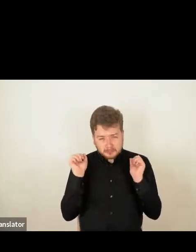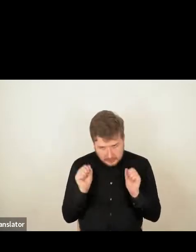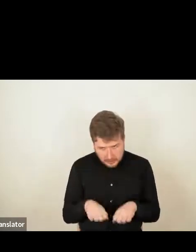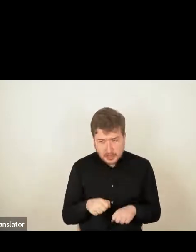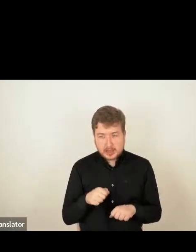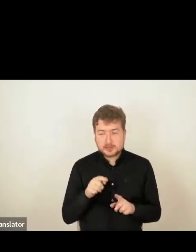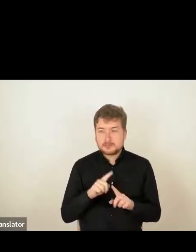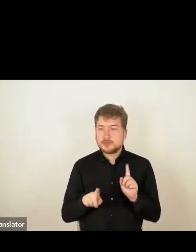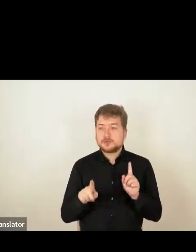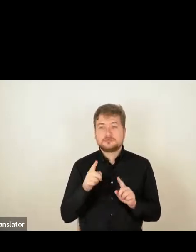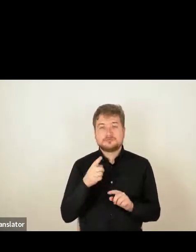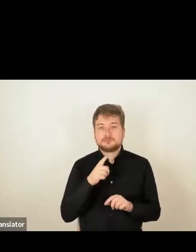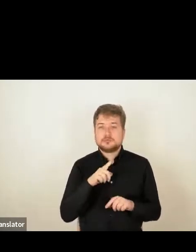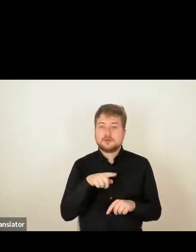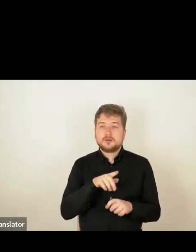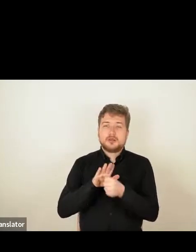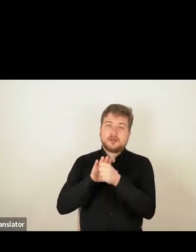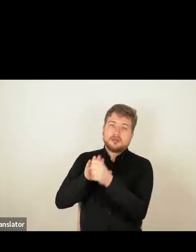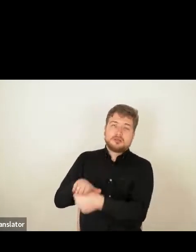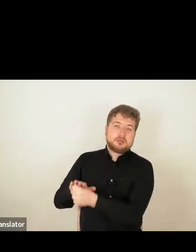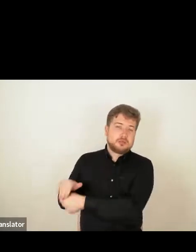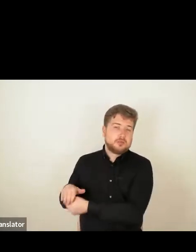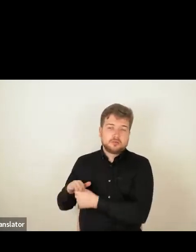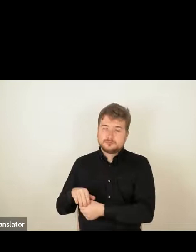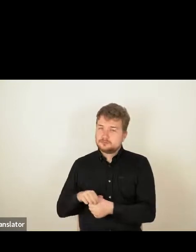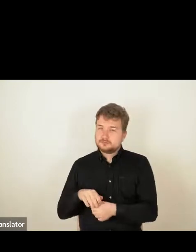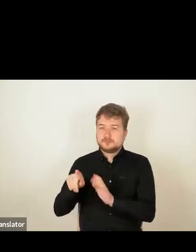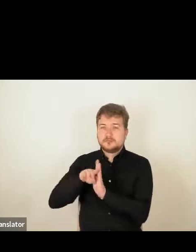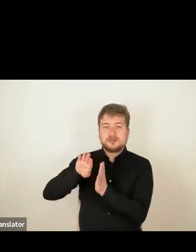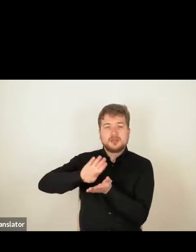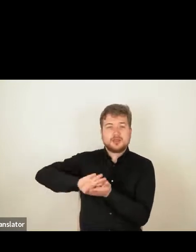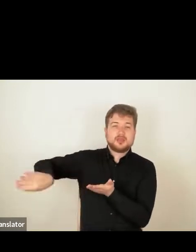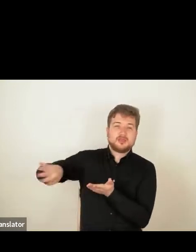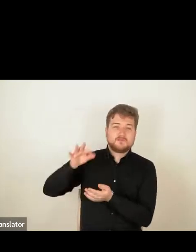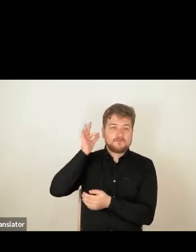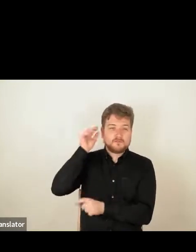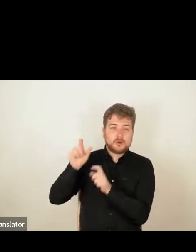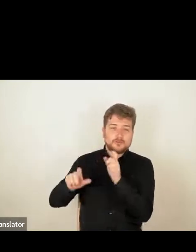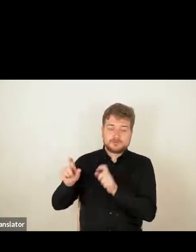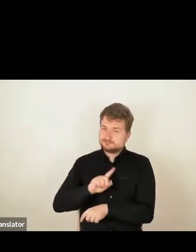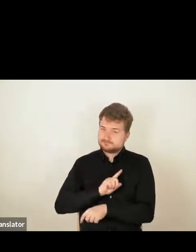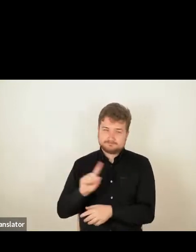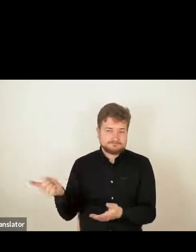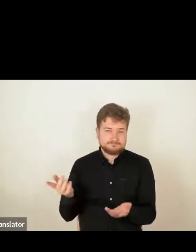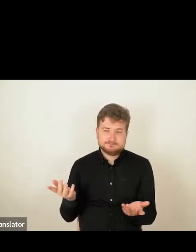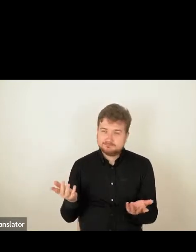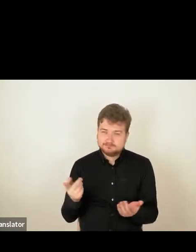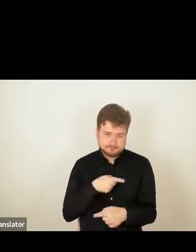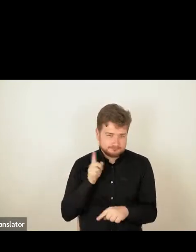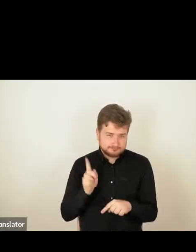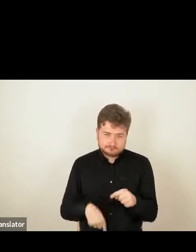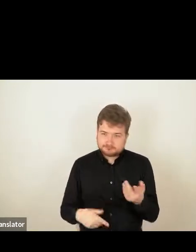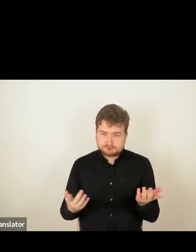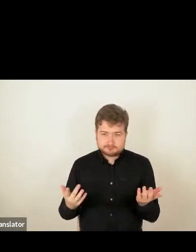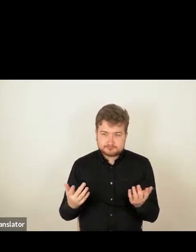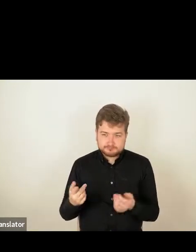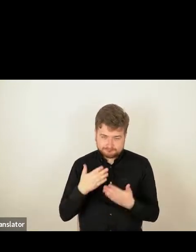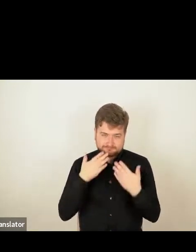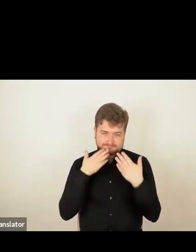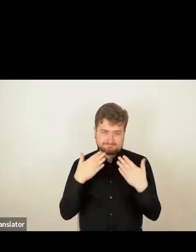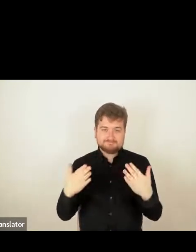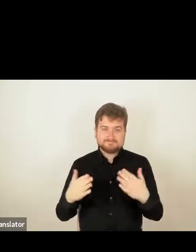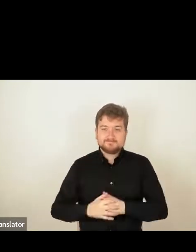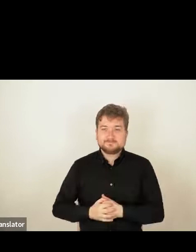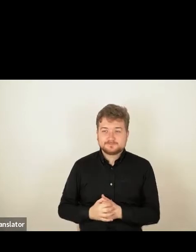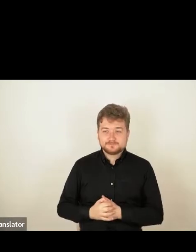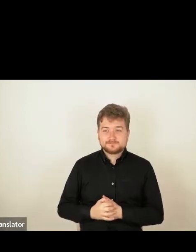expense, usually, of women's participation and leadership. I'll leave it there. Thanks very much, Sasha. Thank you, Sonia.